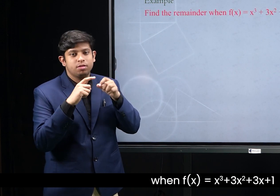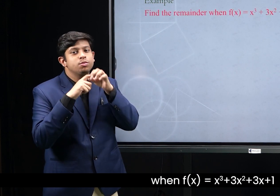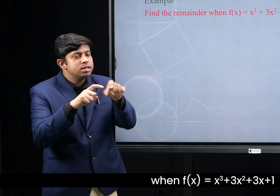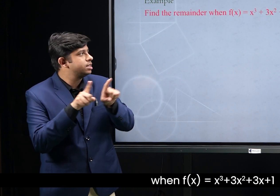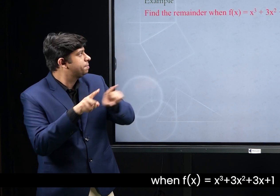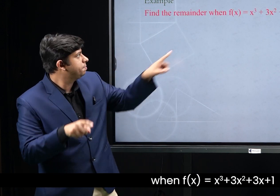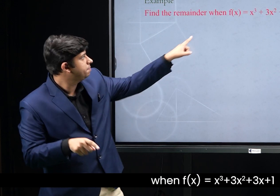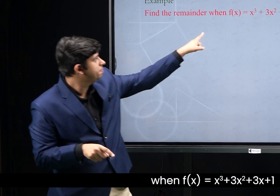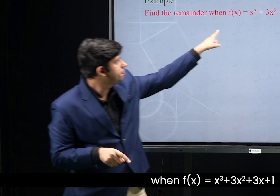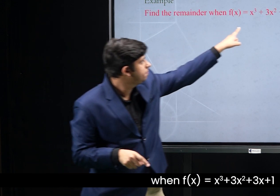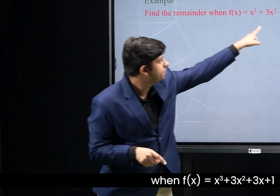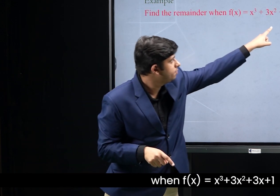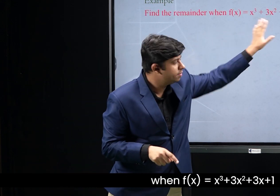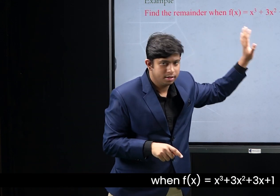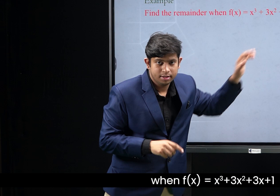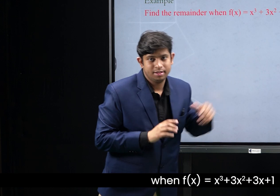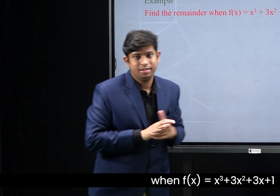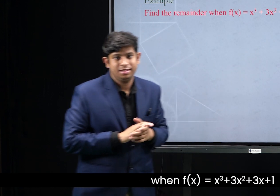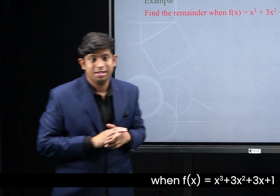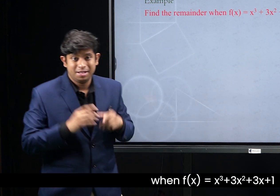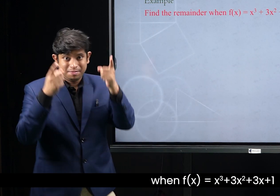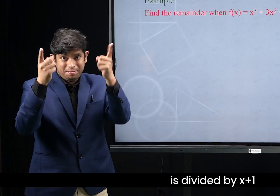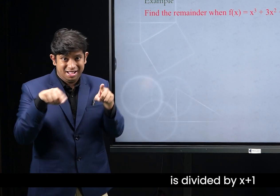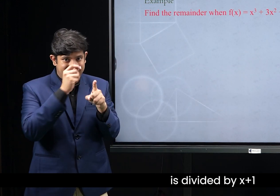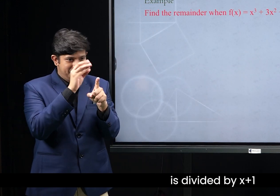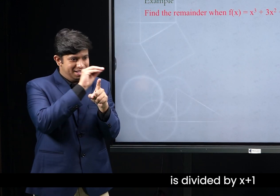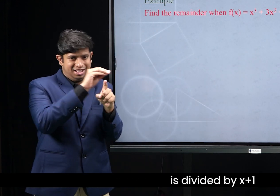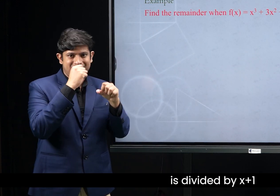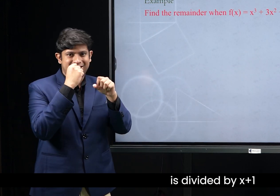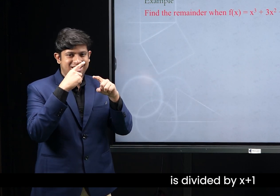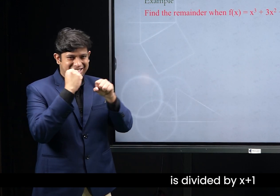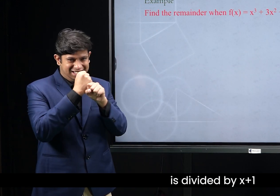x cube plus 3x square plus 3x plus 1 is divided by x plus 1.